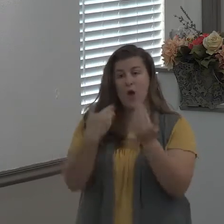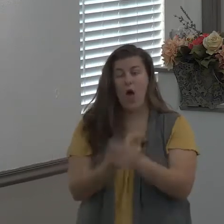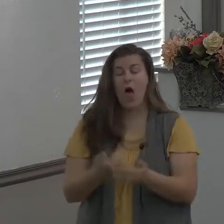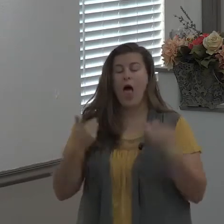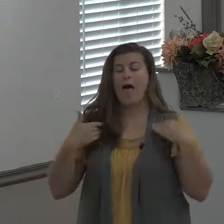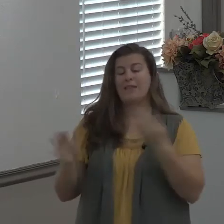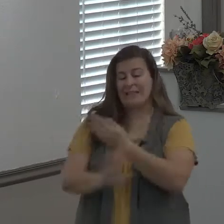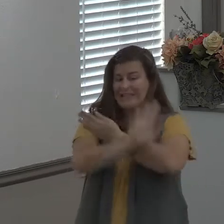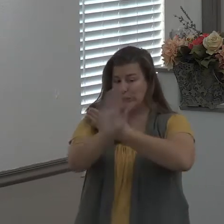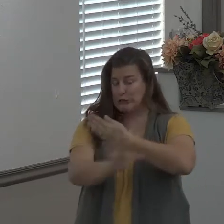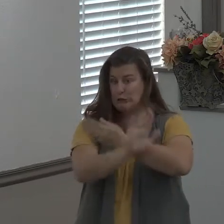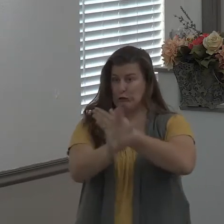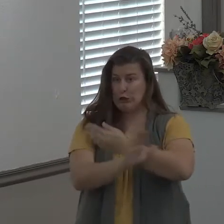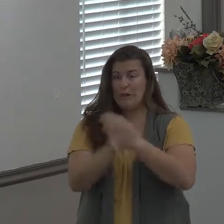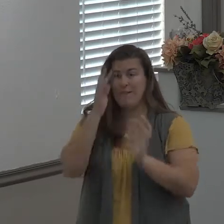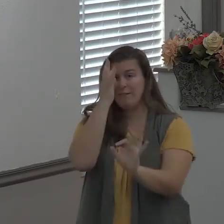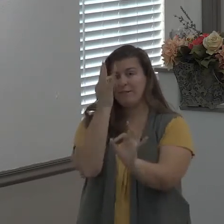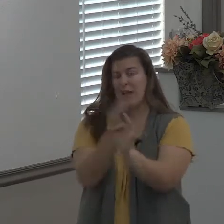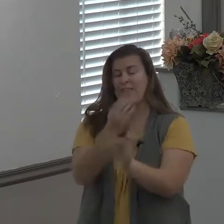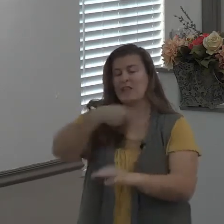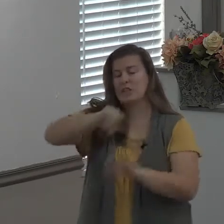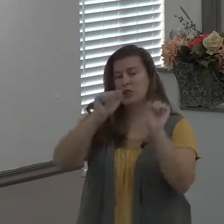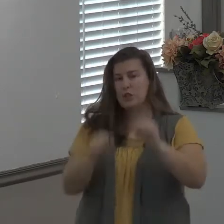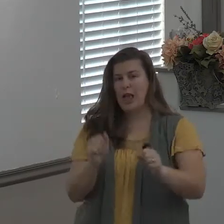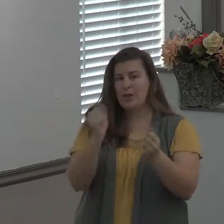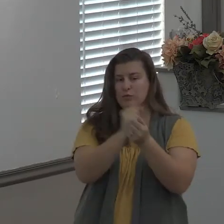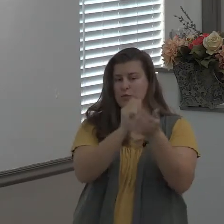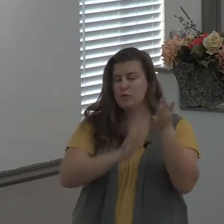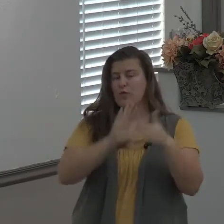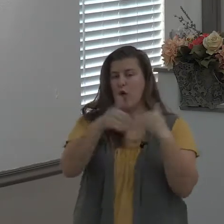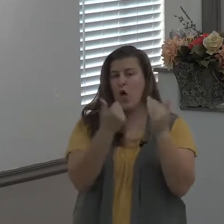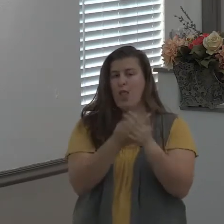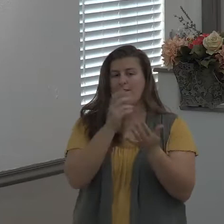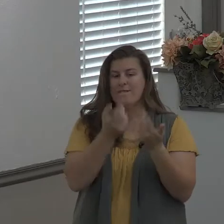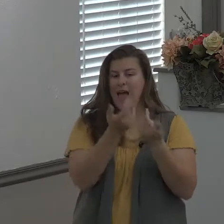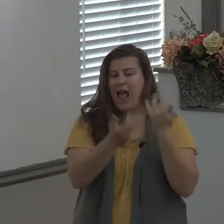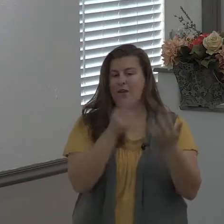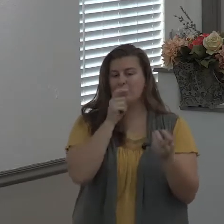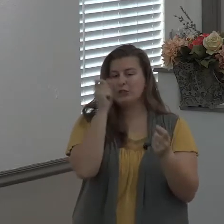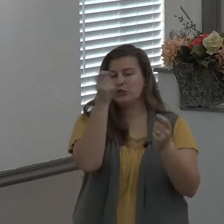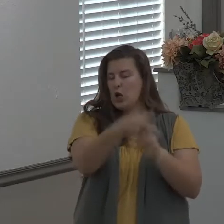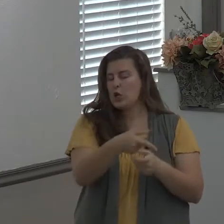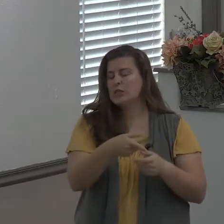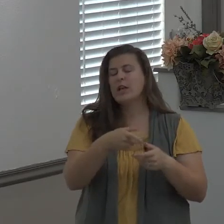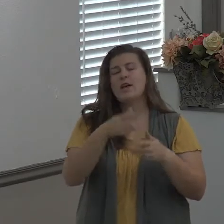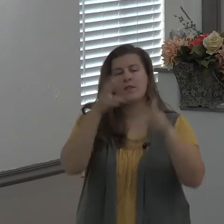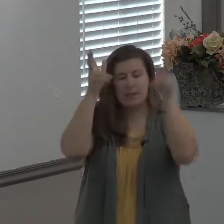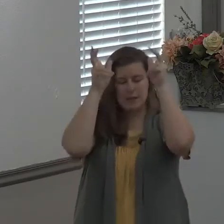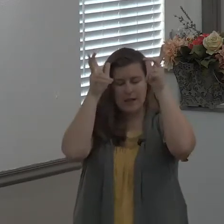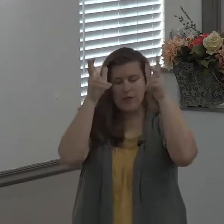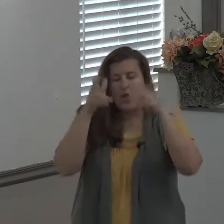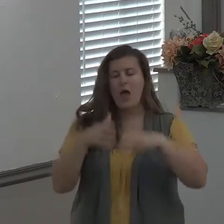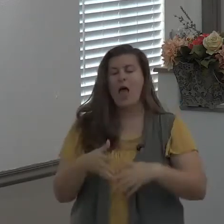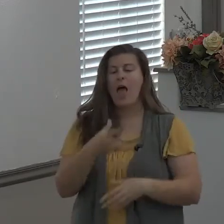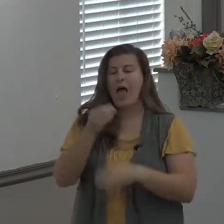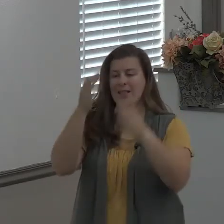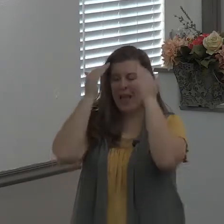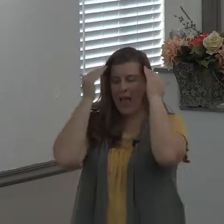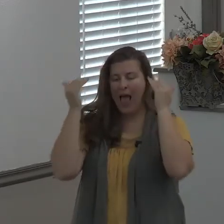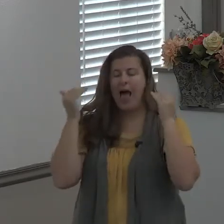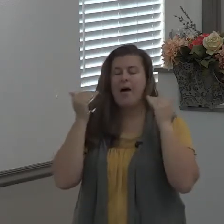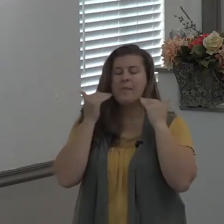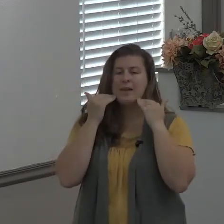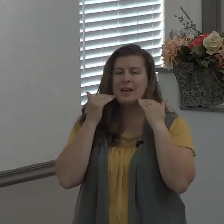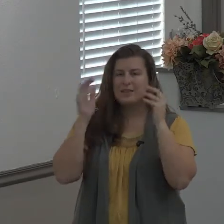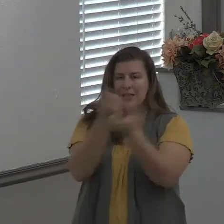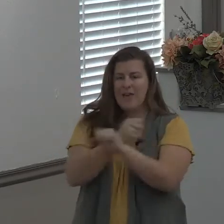with the preparation of the gospel of peace. Above all, taking the shield of faith, wherewith ye shall be able to quench all the fiery darts